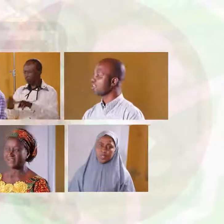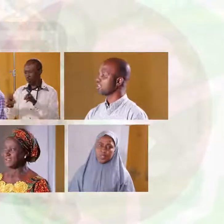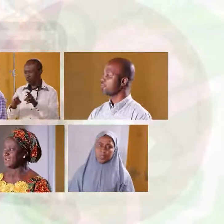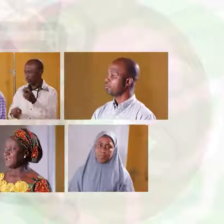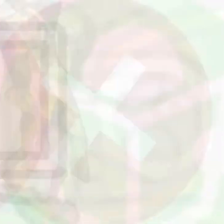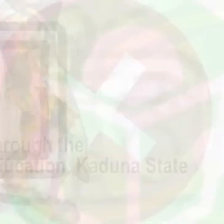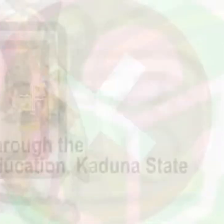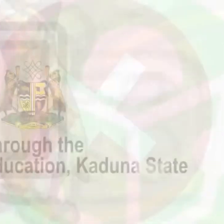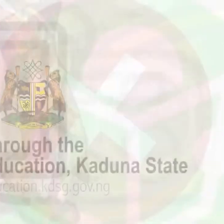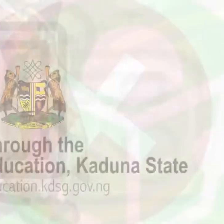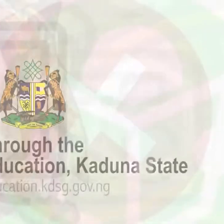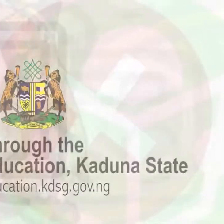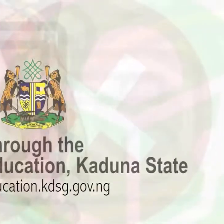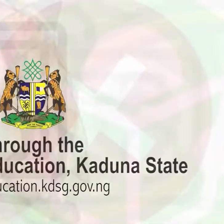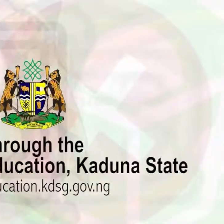can see that it is in opposite